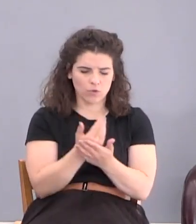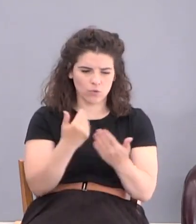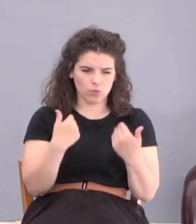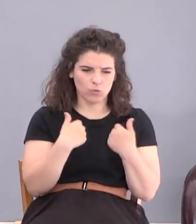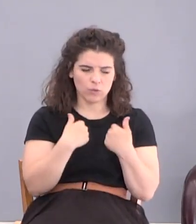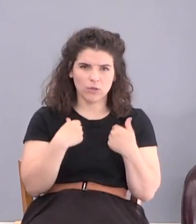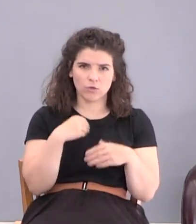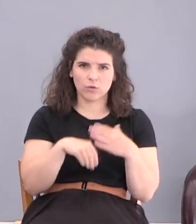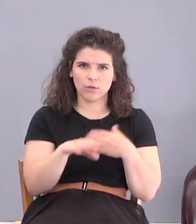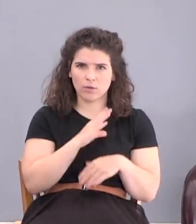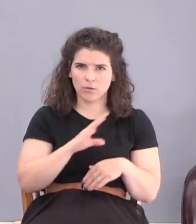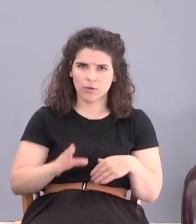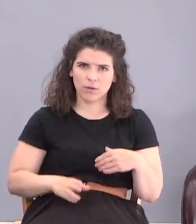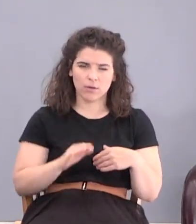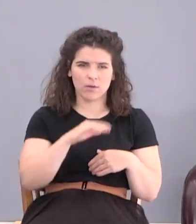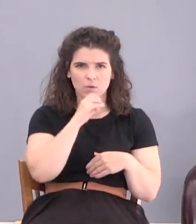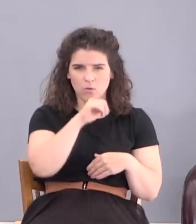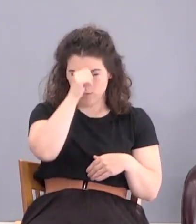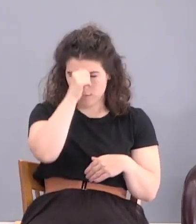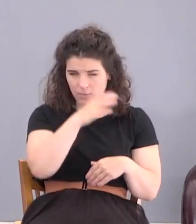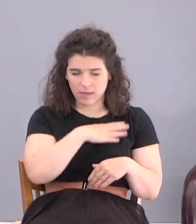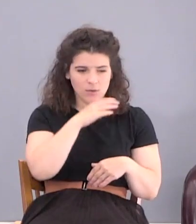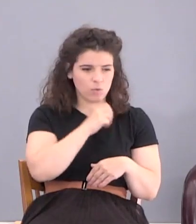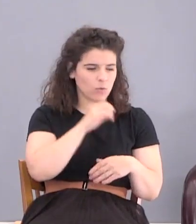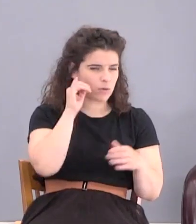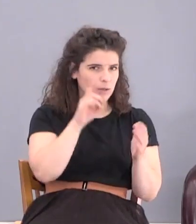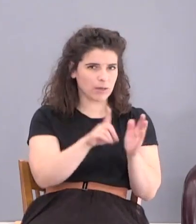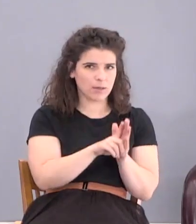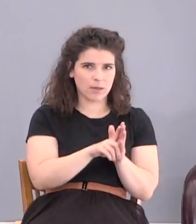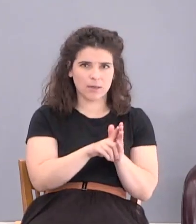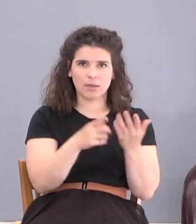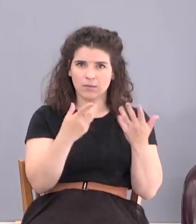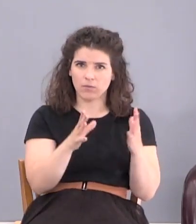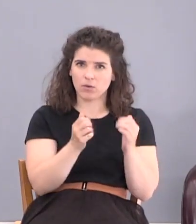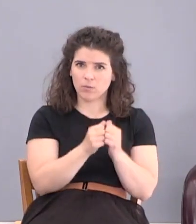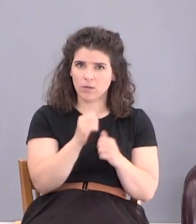Christ. That old man, that old identity is over with.